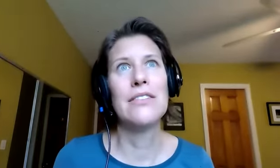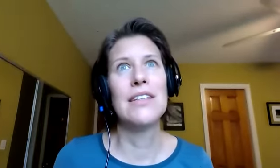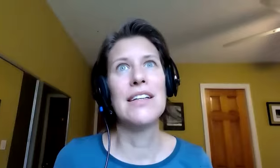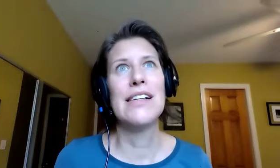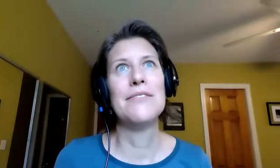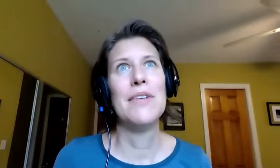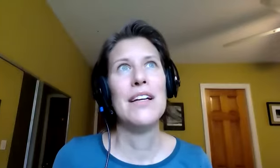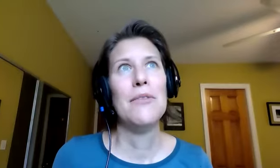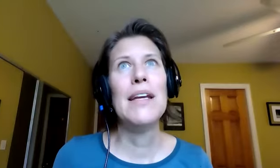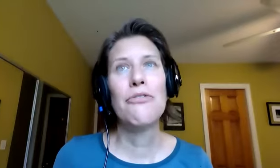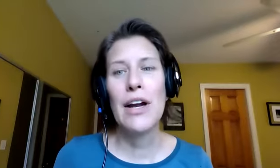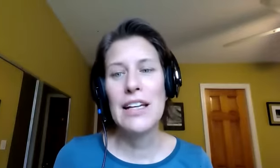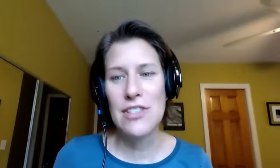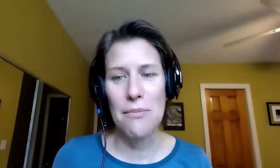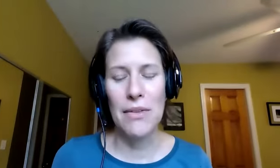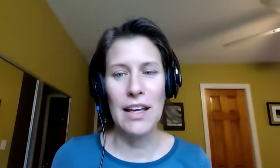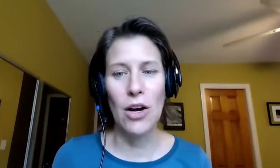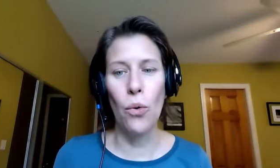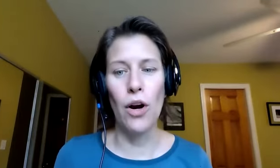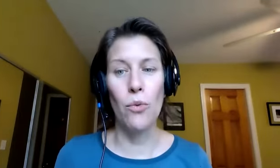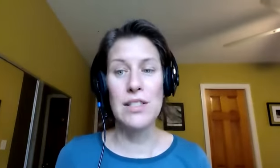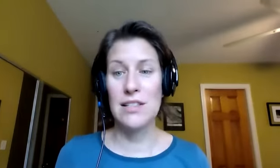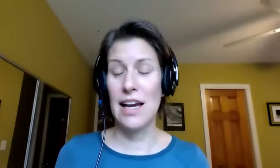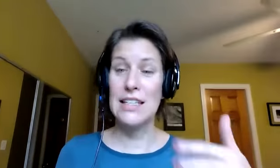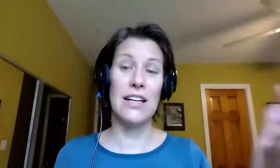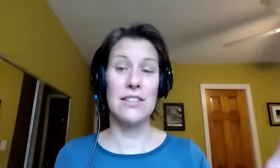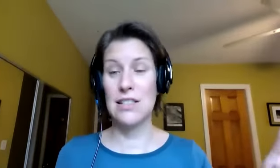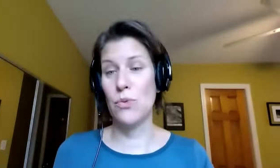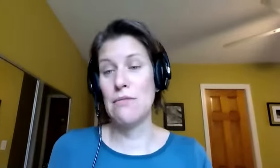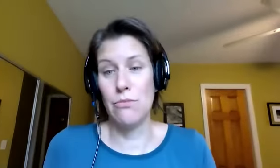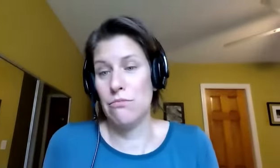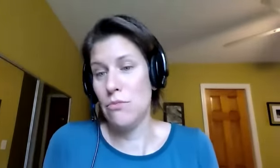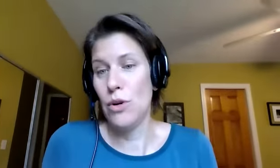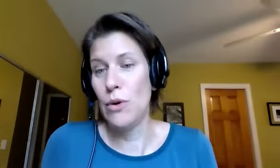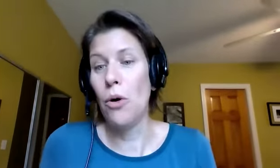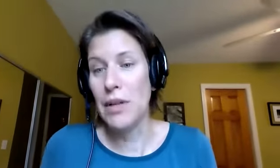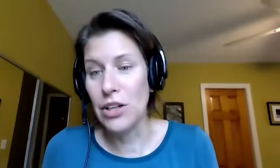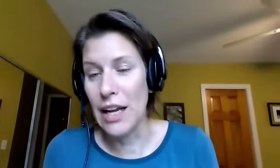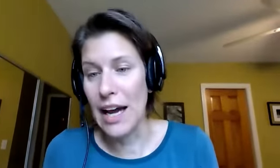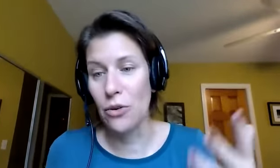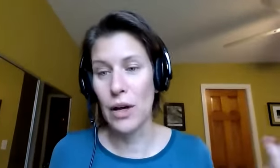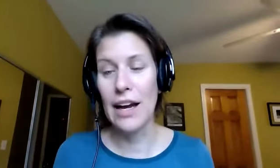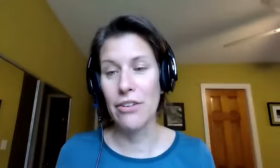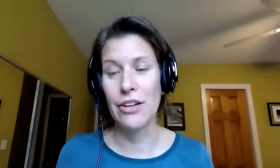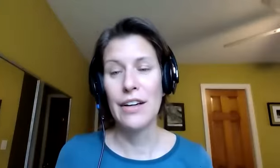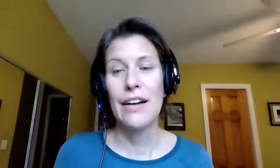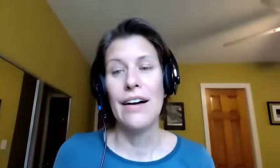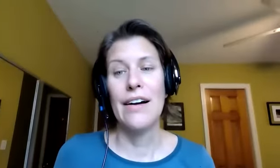being afraid of something or what society tells us we, we won't be good at or whatever. Um,